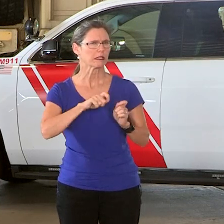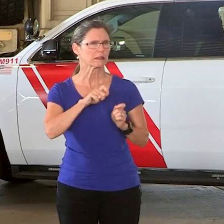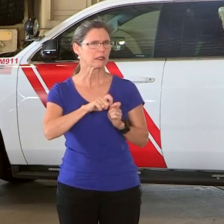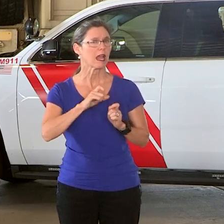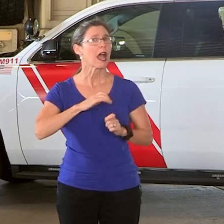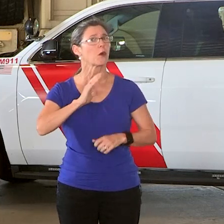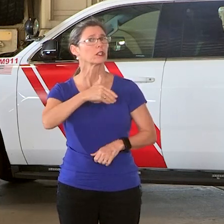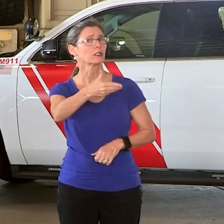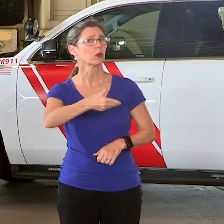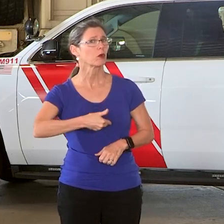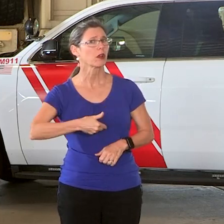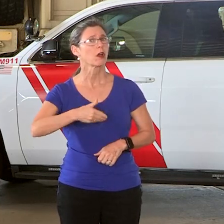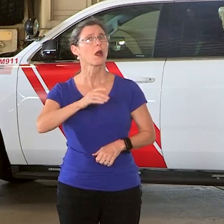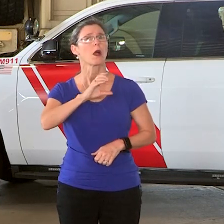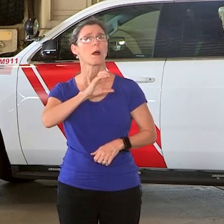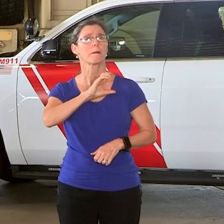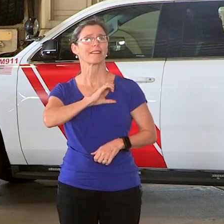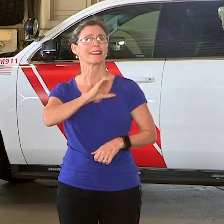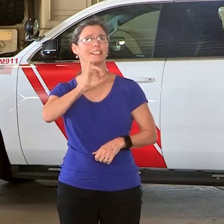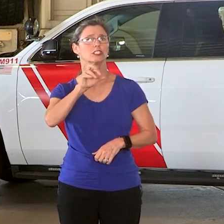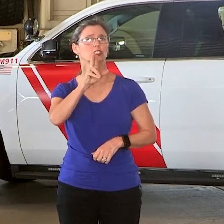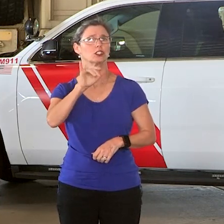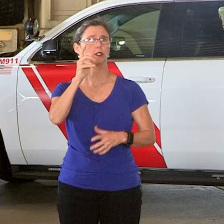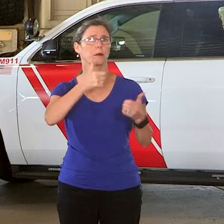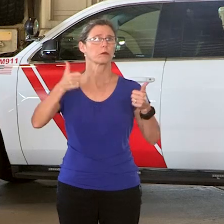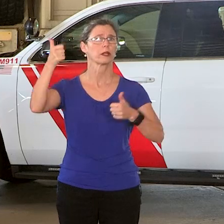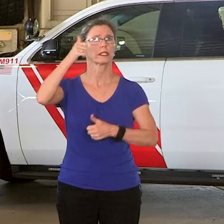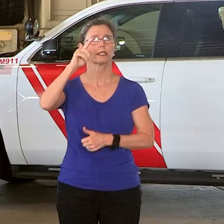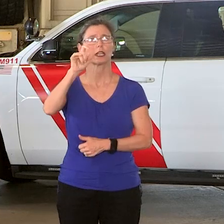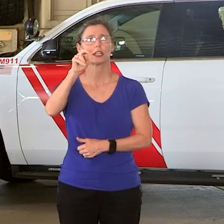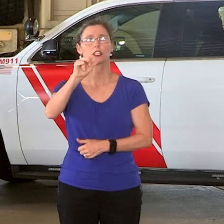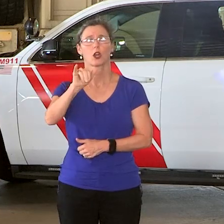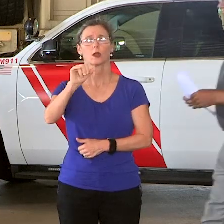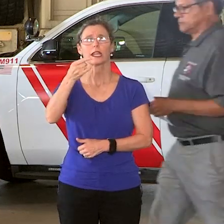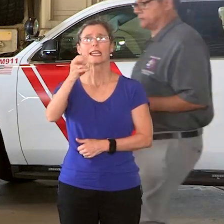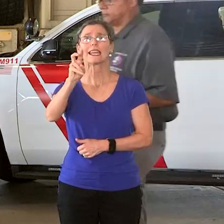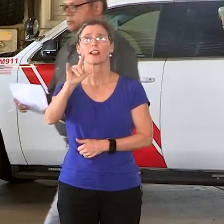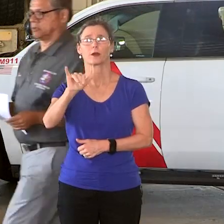would like to call Police Jury President Tony Guillory up.